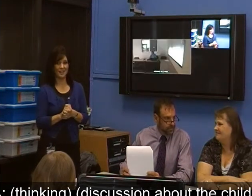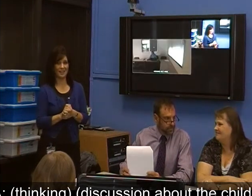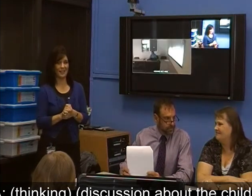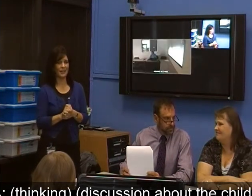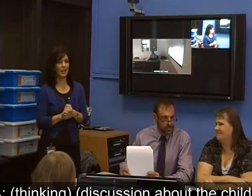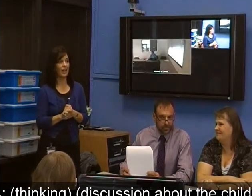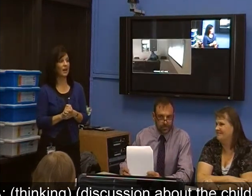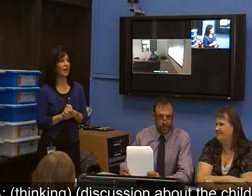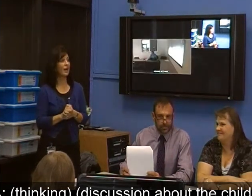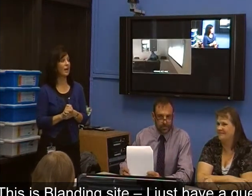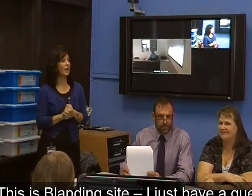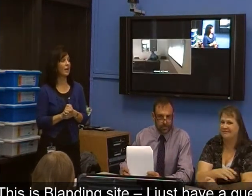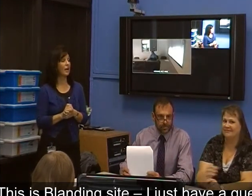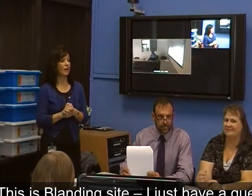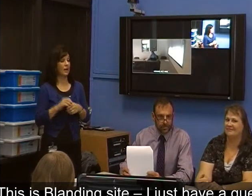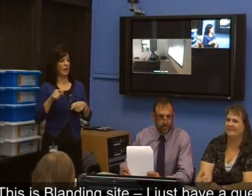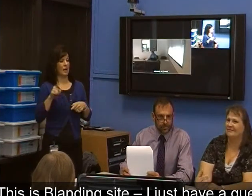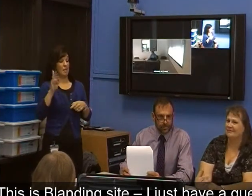This is Blandy.